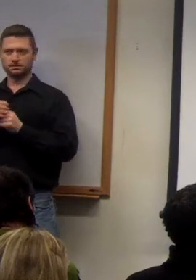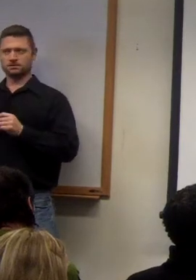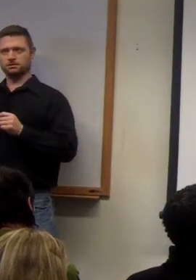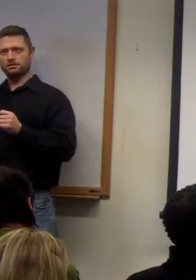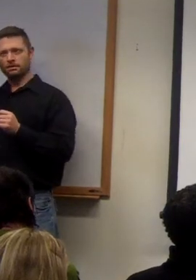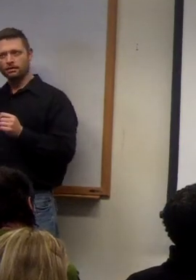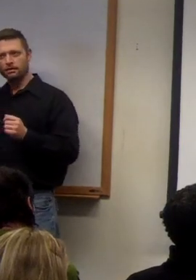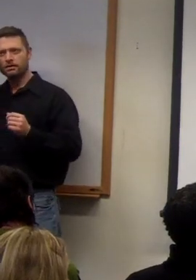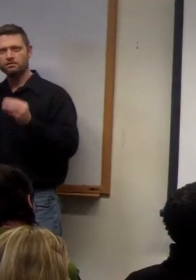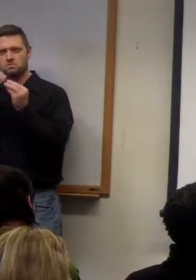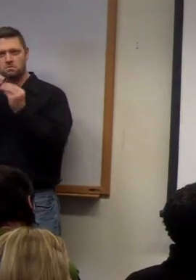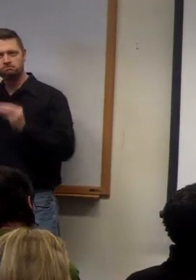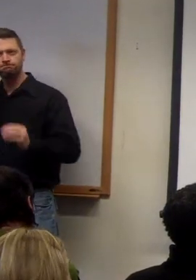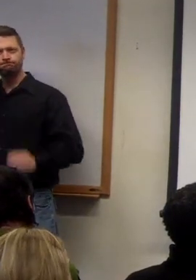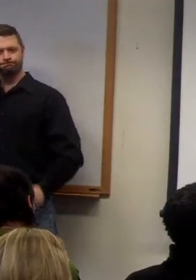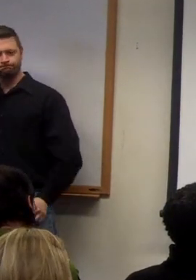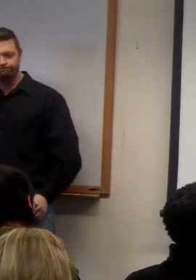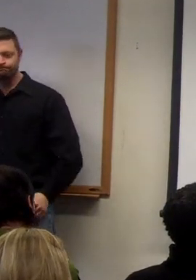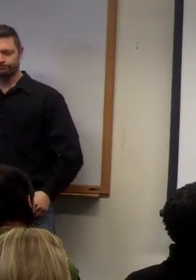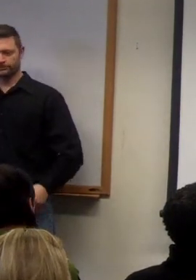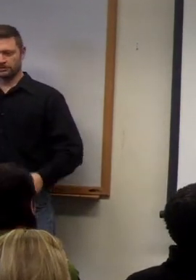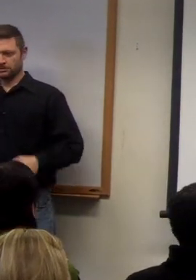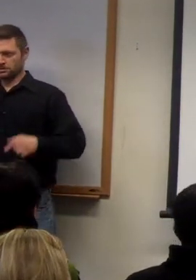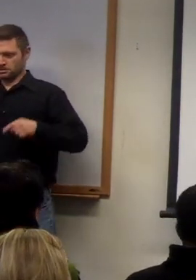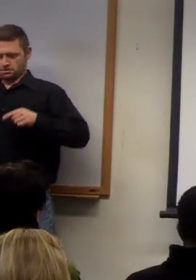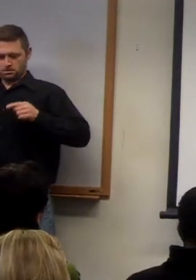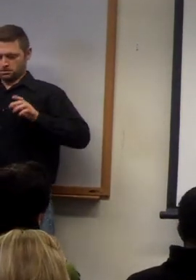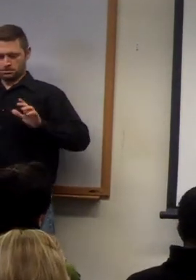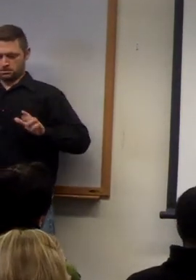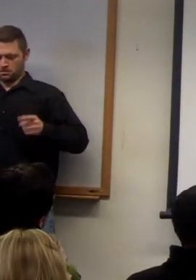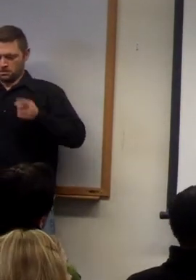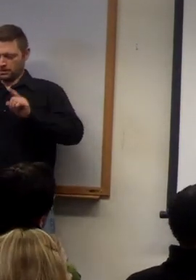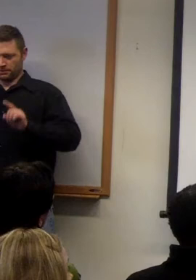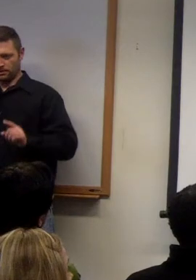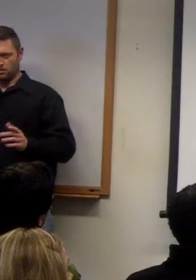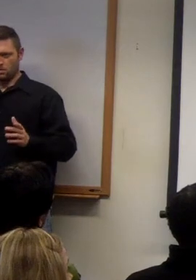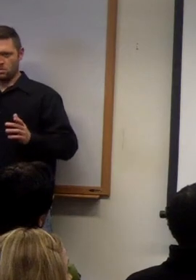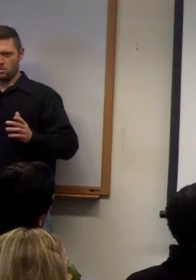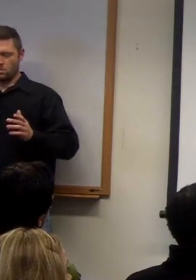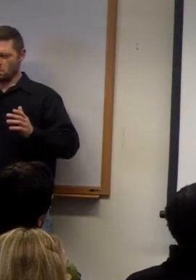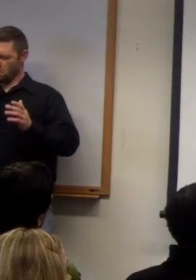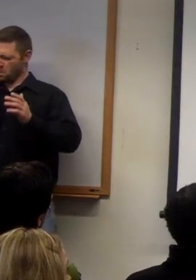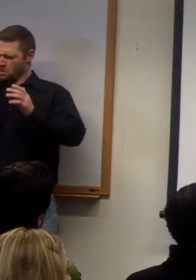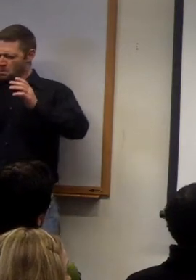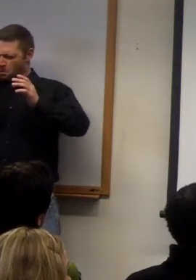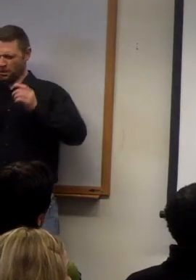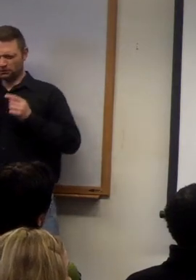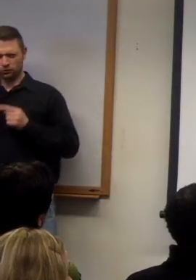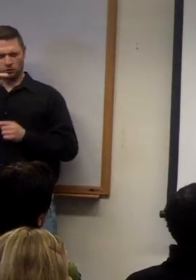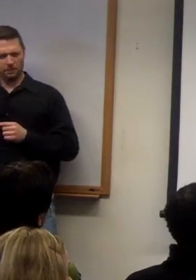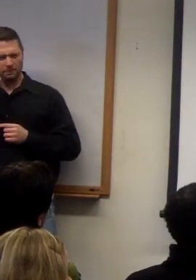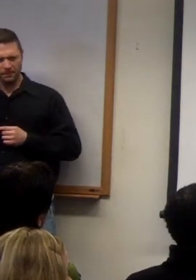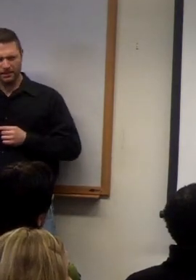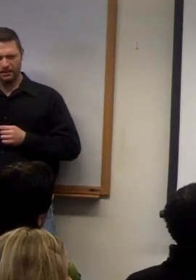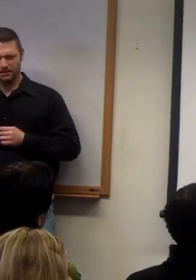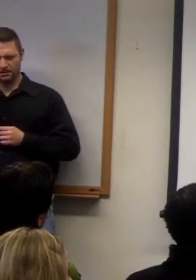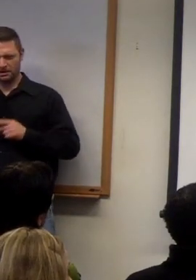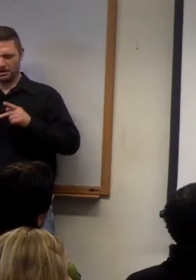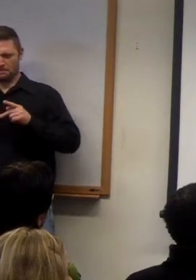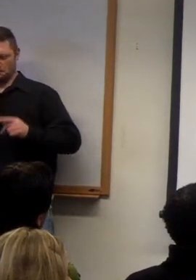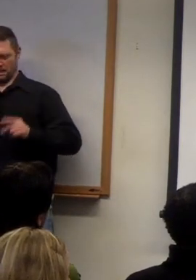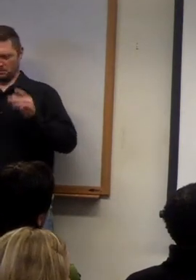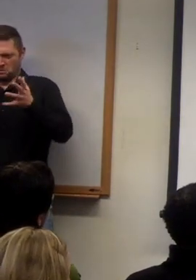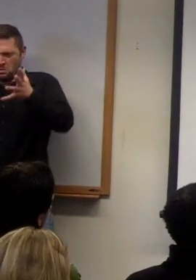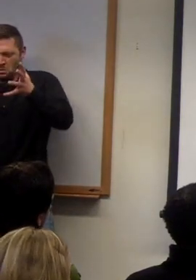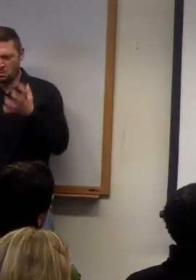ramp up in my mind, and I almost became frantic, and I said, what makes you think black people want